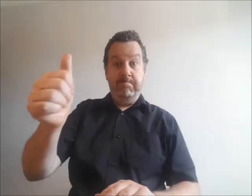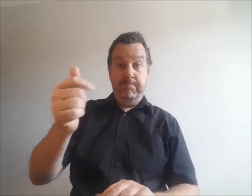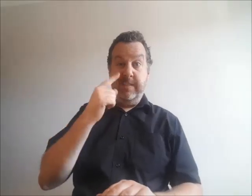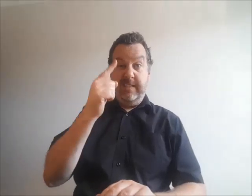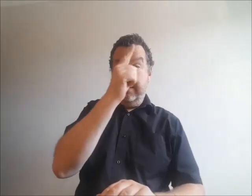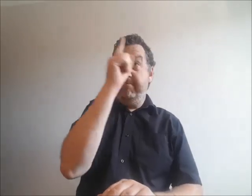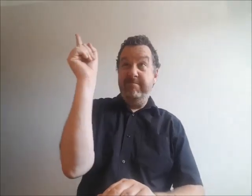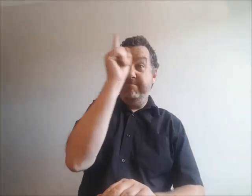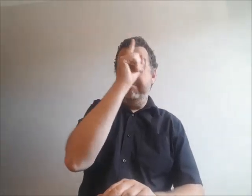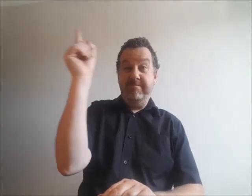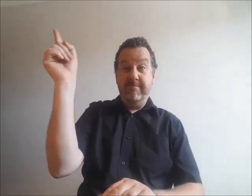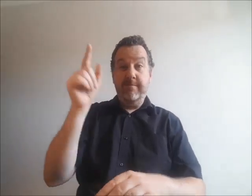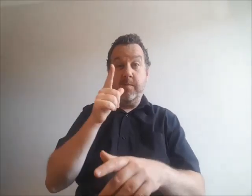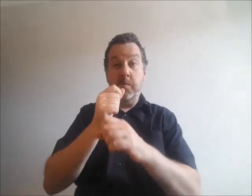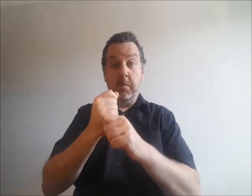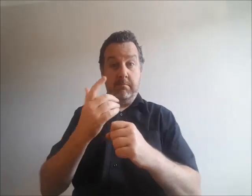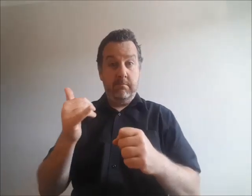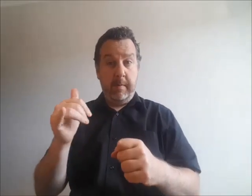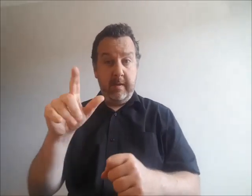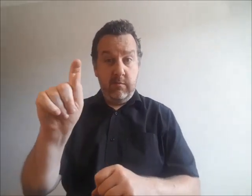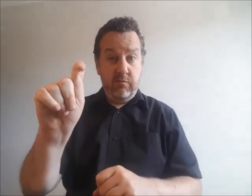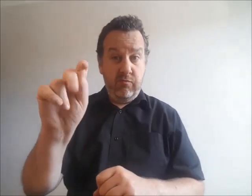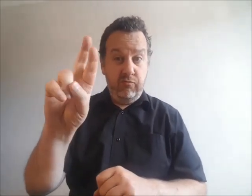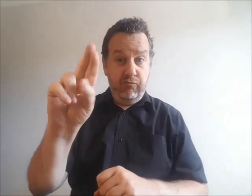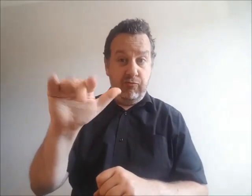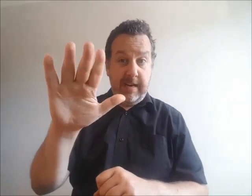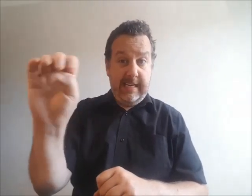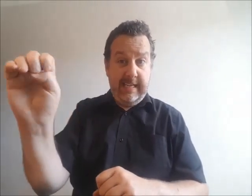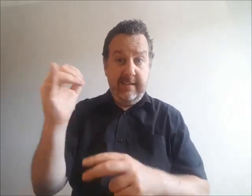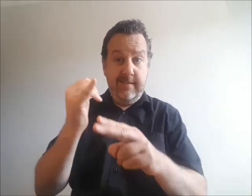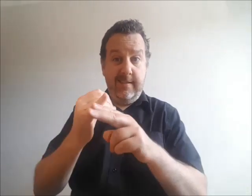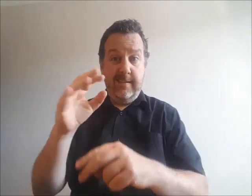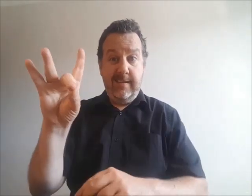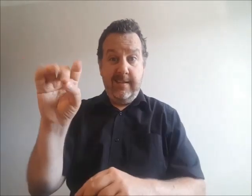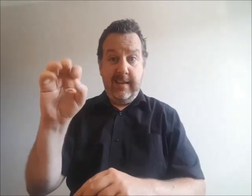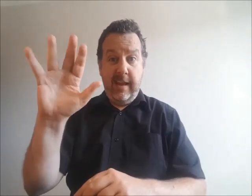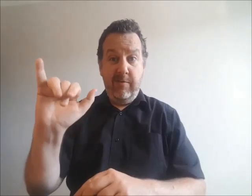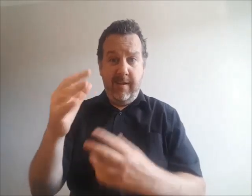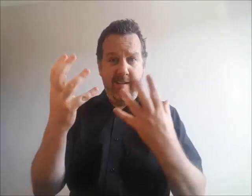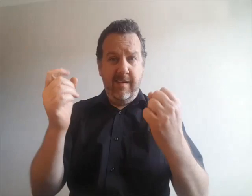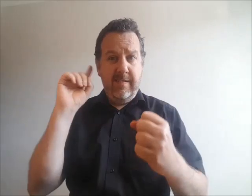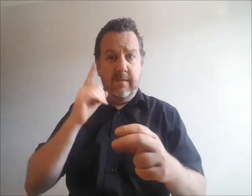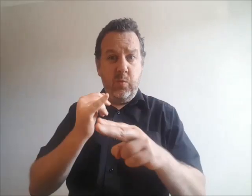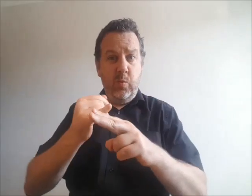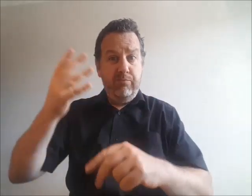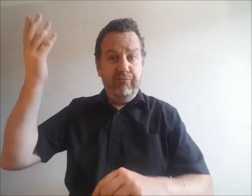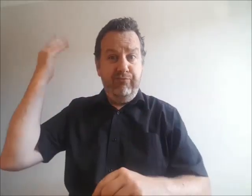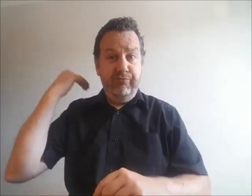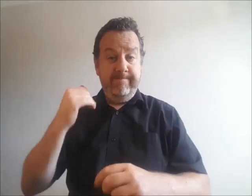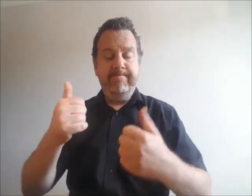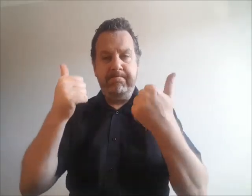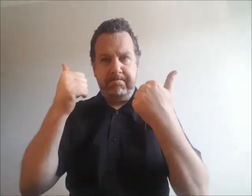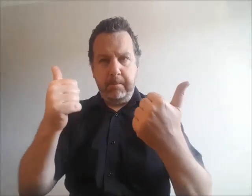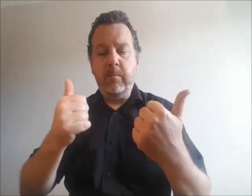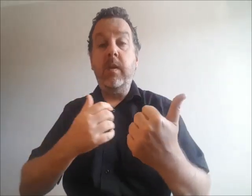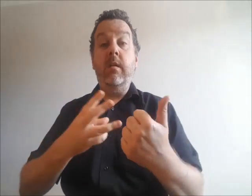Hi all. See the title above? So I'm asking about, was there a school in Tralee in County Kerry years